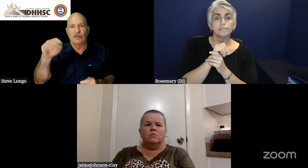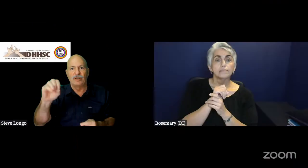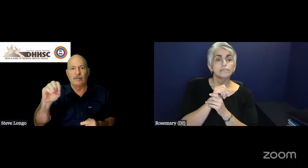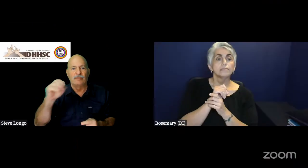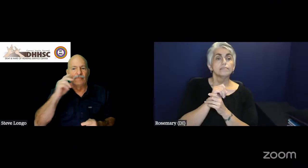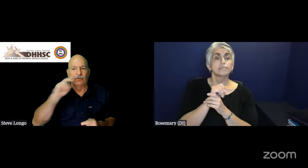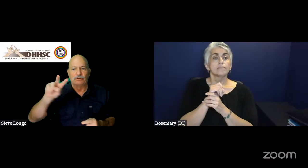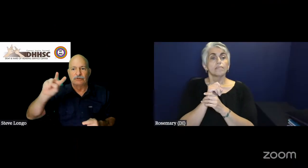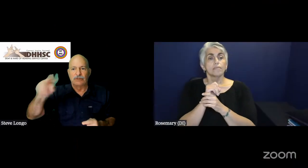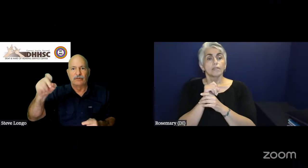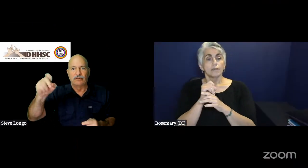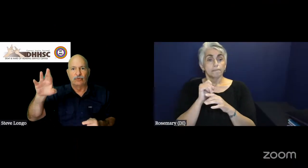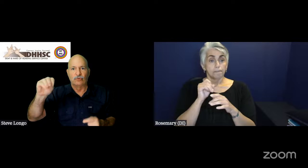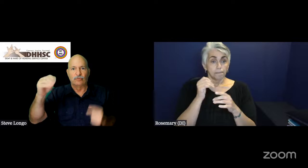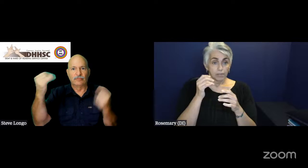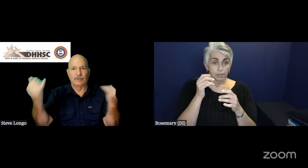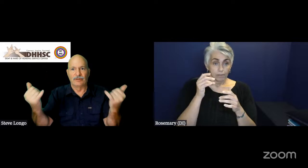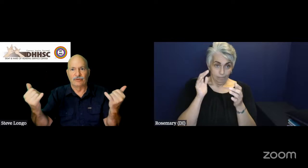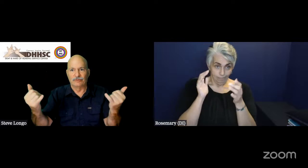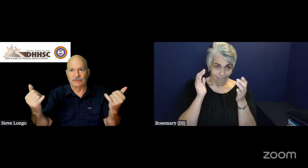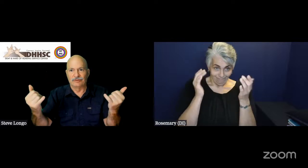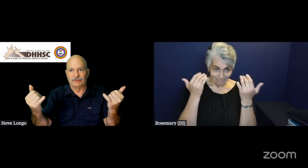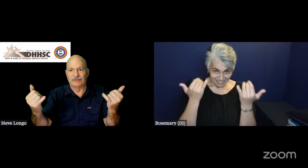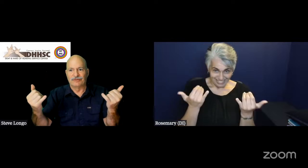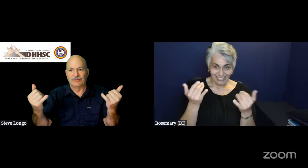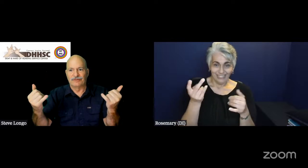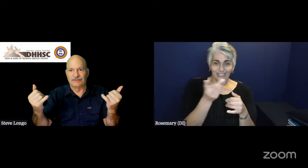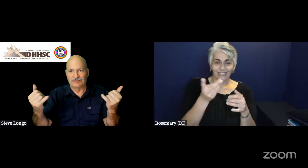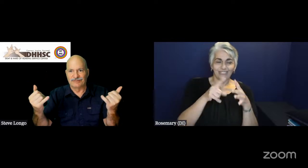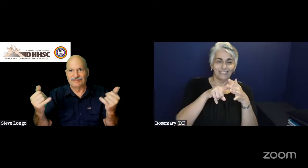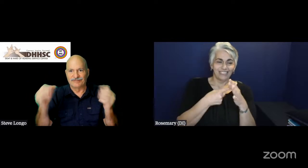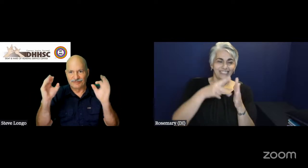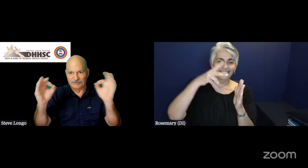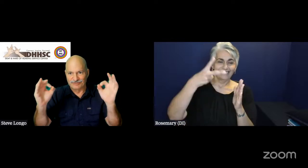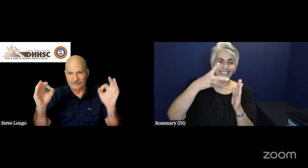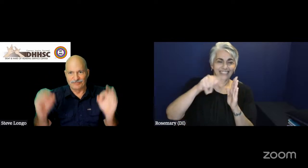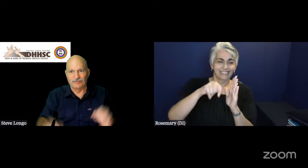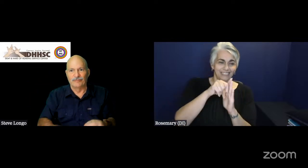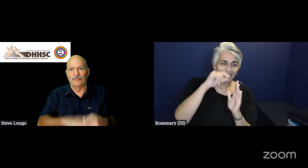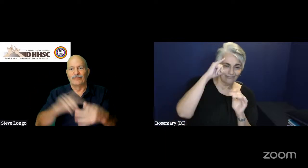to Nicole and Jamie for a second term.